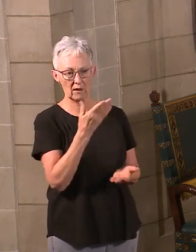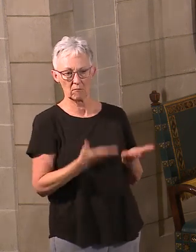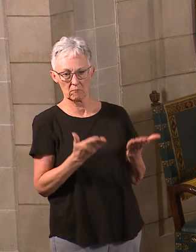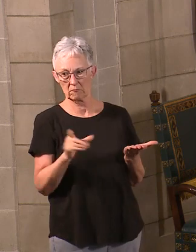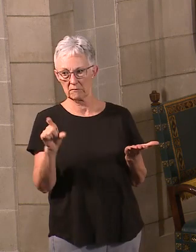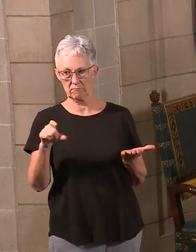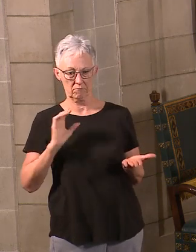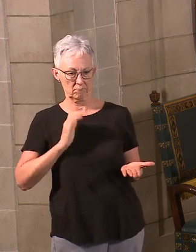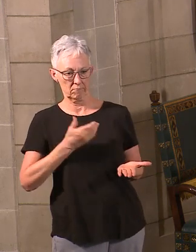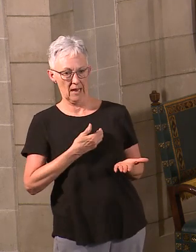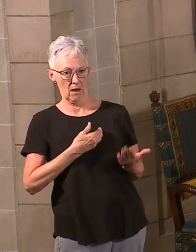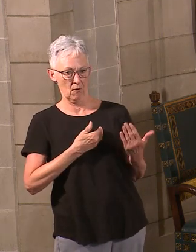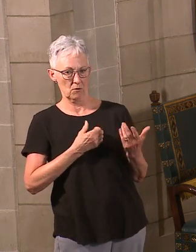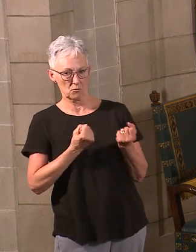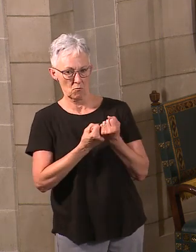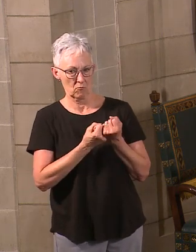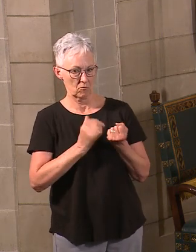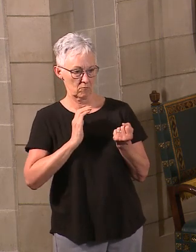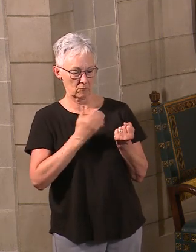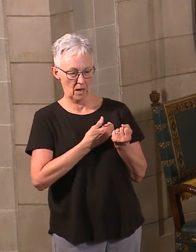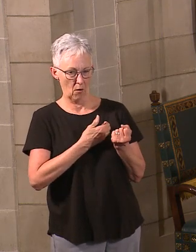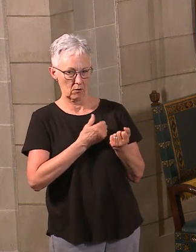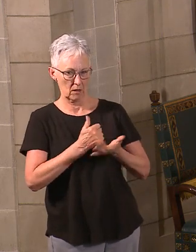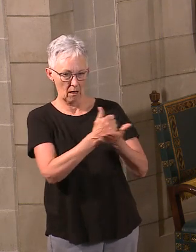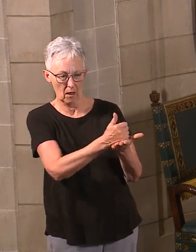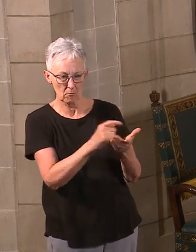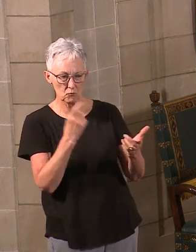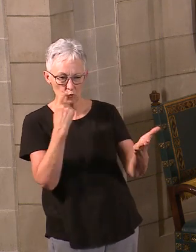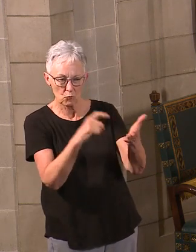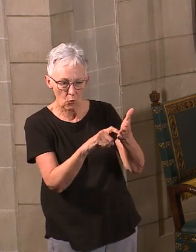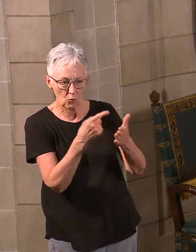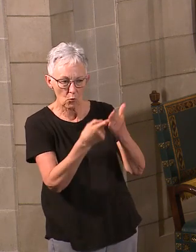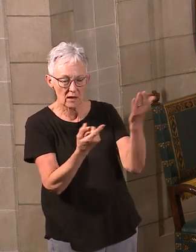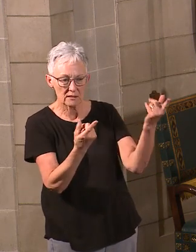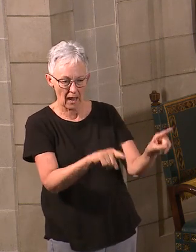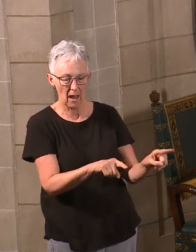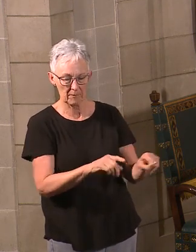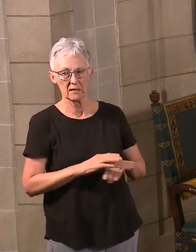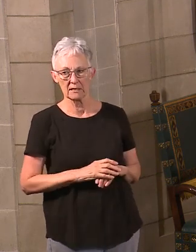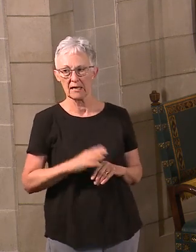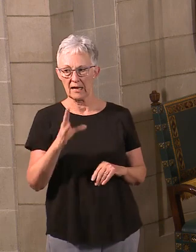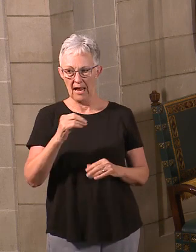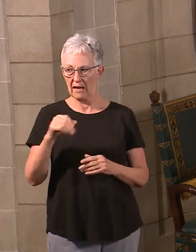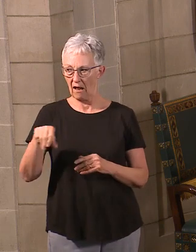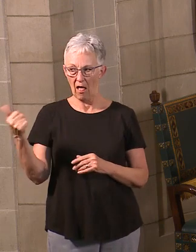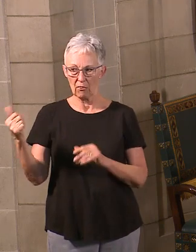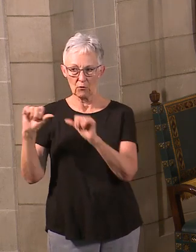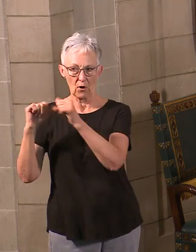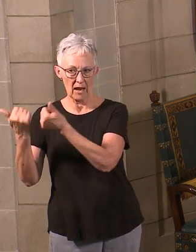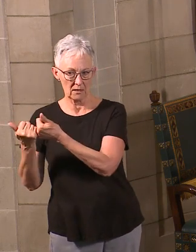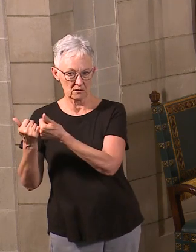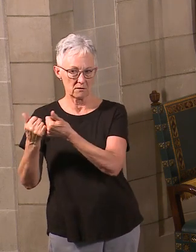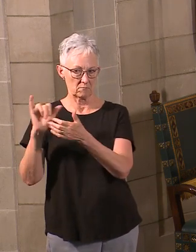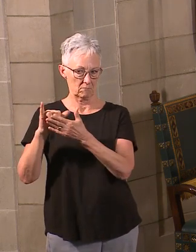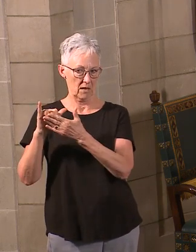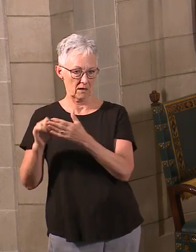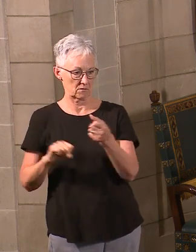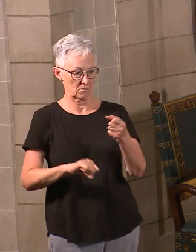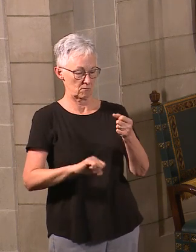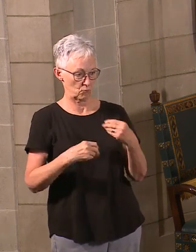is important to utilize existing resources like Bring Up Nebraska and local community partners who can provide support to children and families in